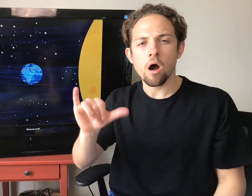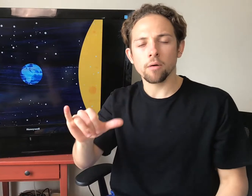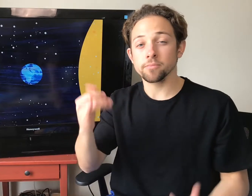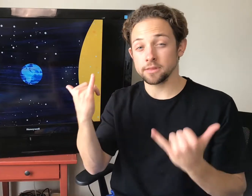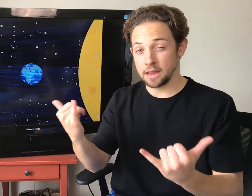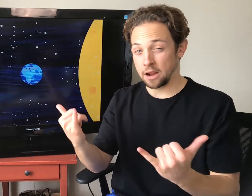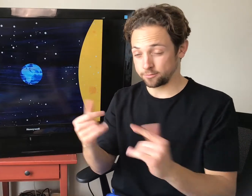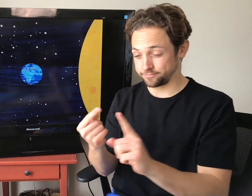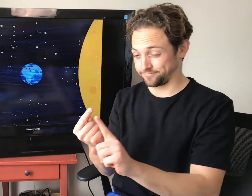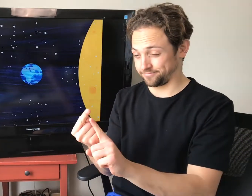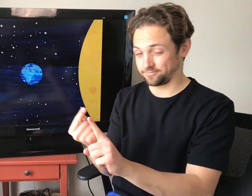So that is gravity.